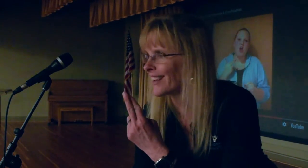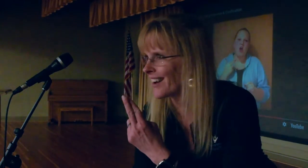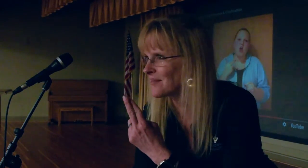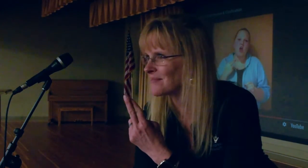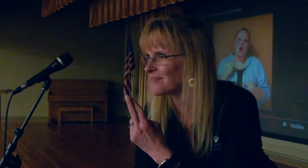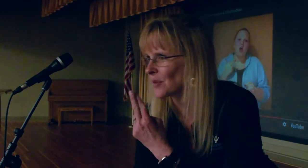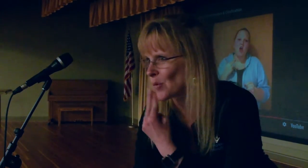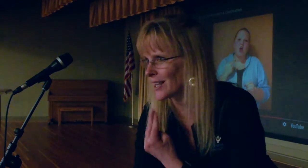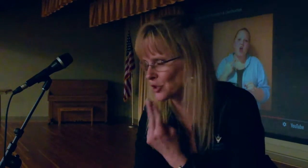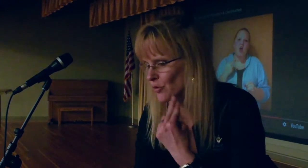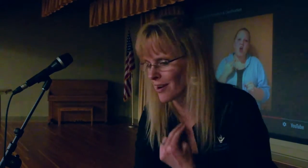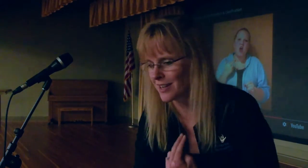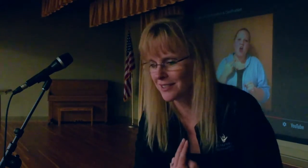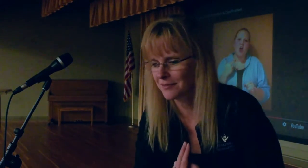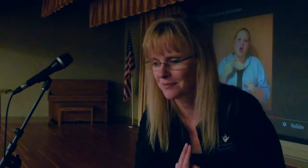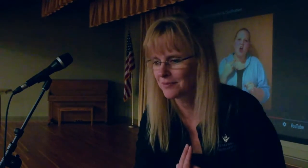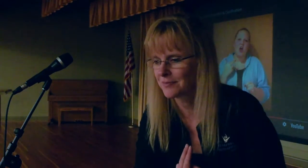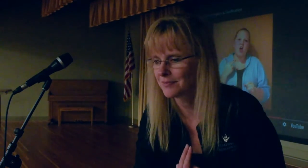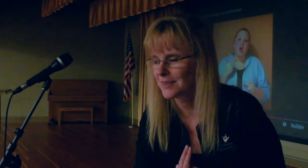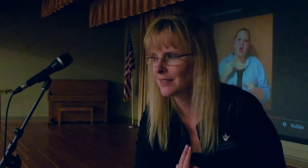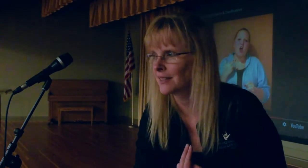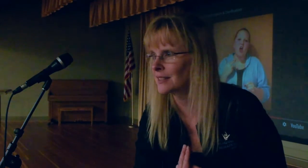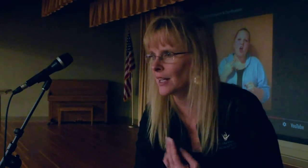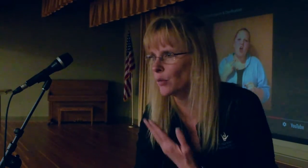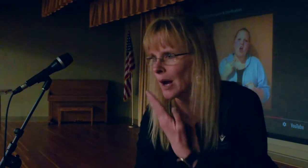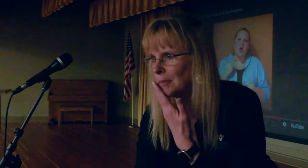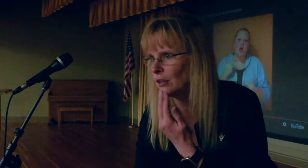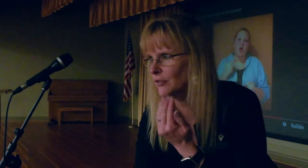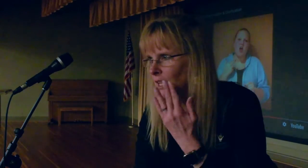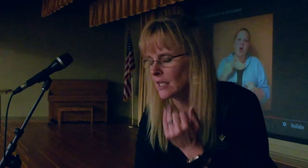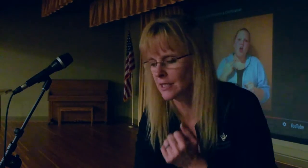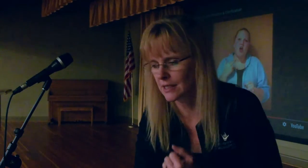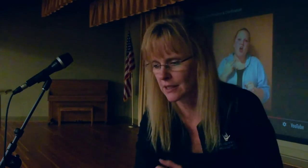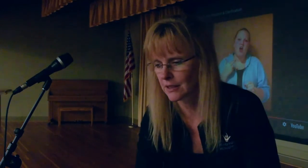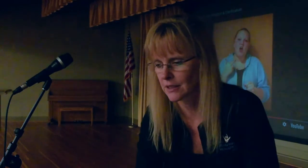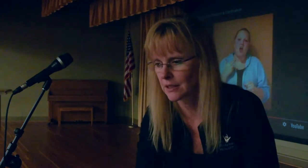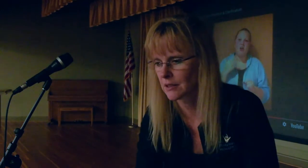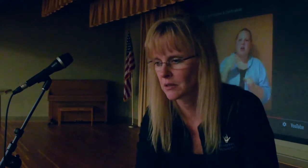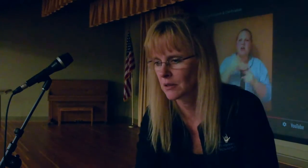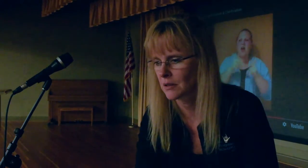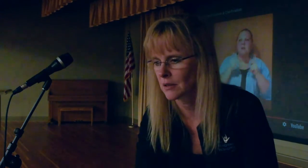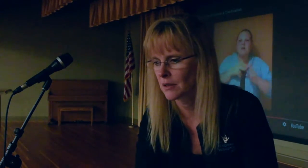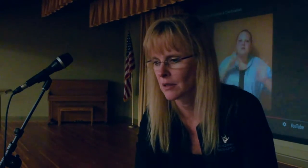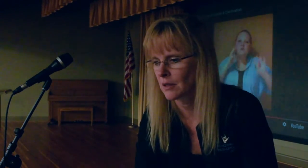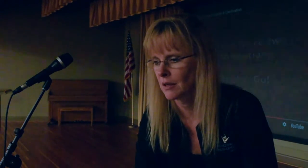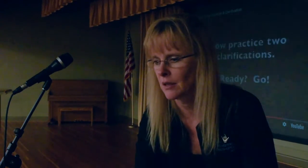Yep, restaurant. It's like you're wiping your face. With an R.